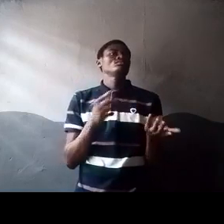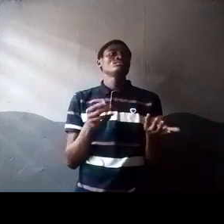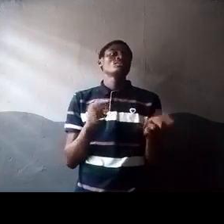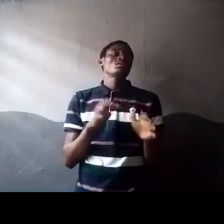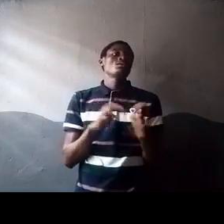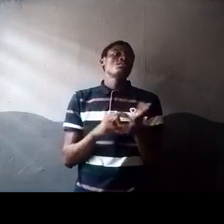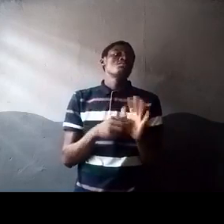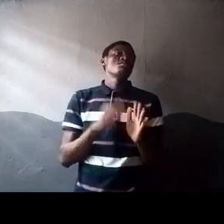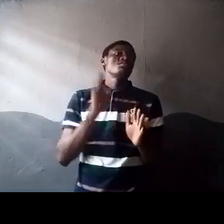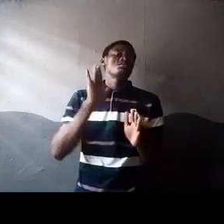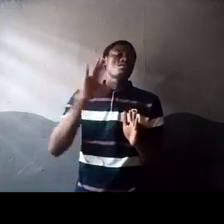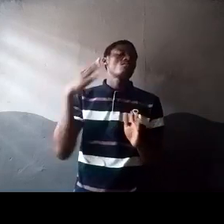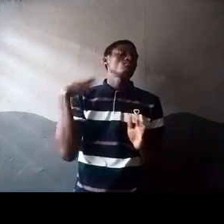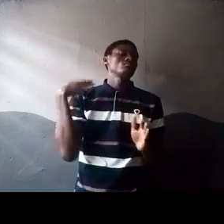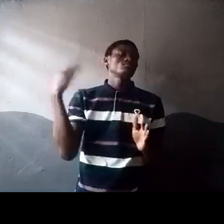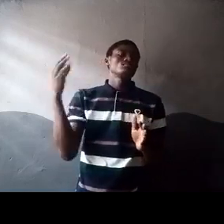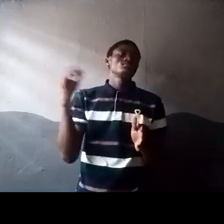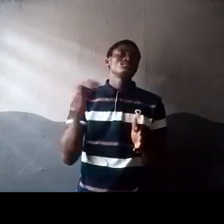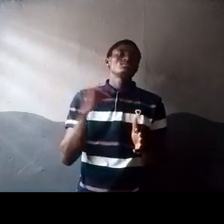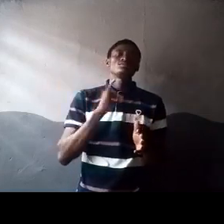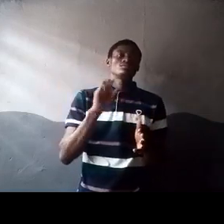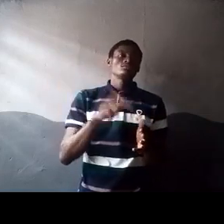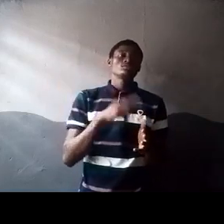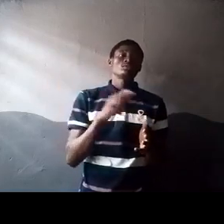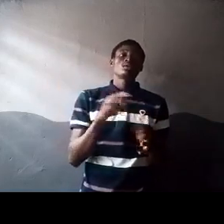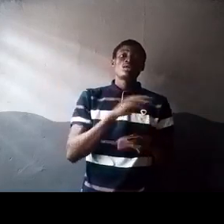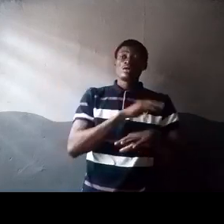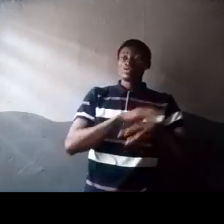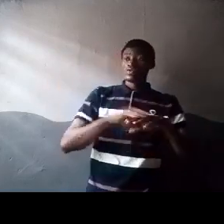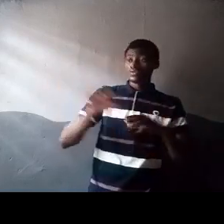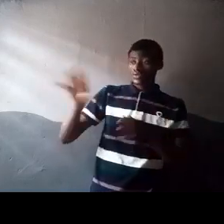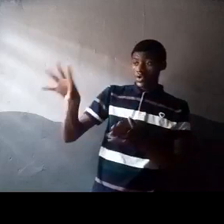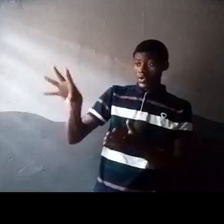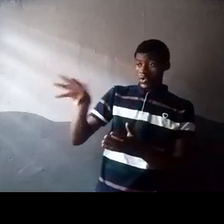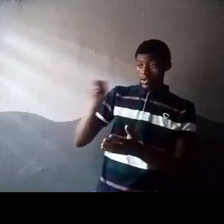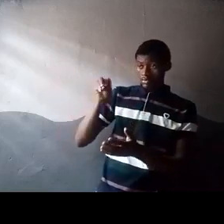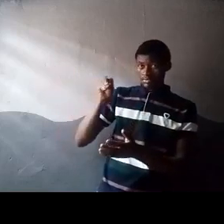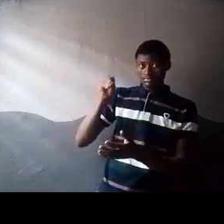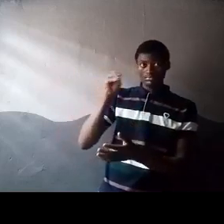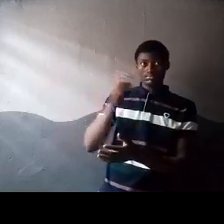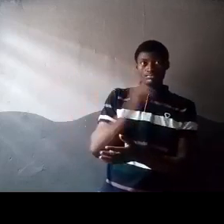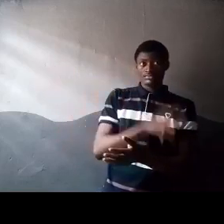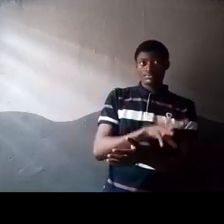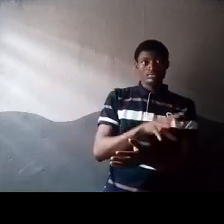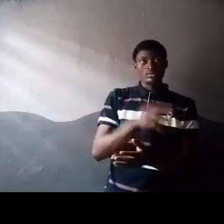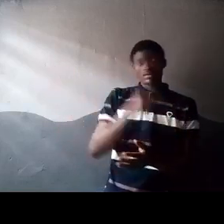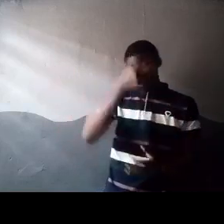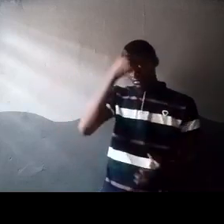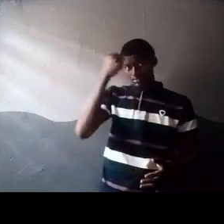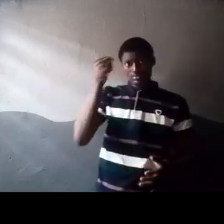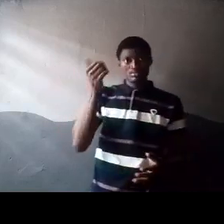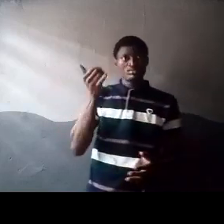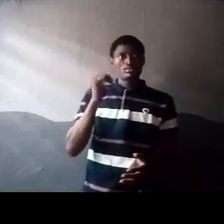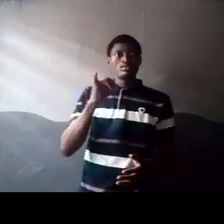So do not copy paste, because they are going to scan it. In my university,